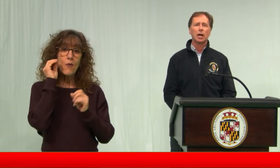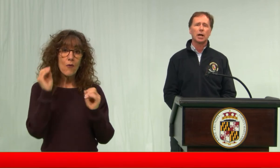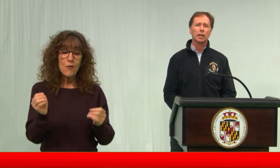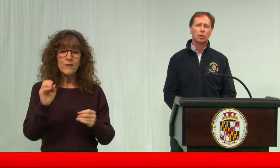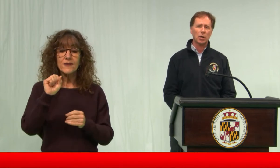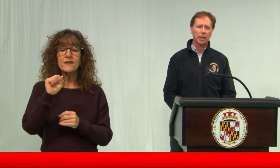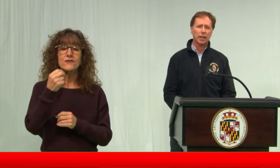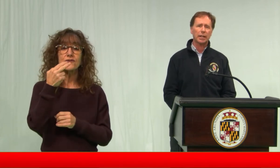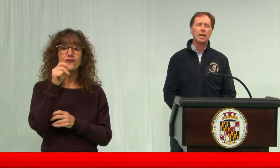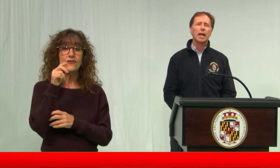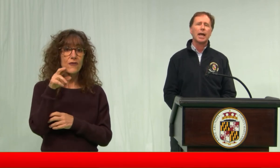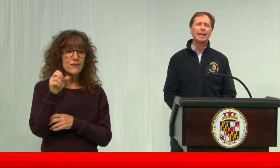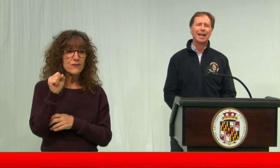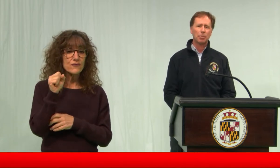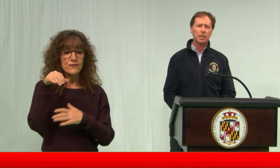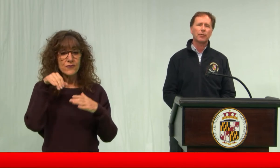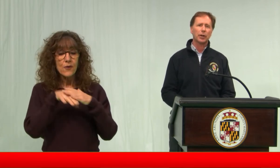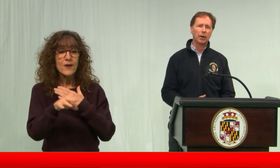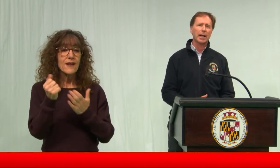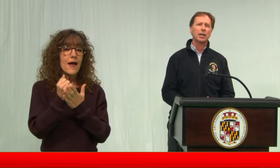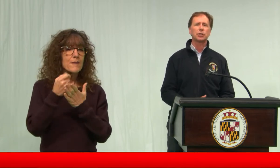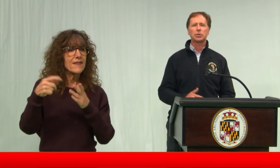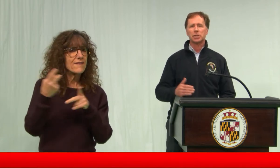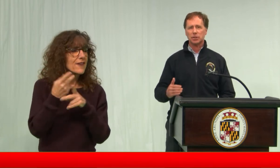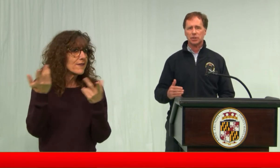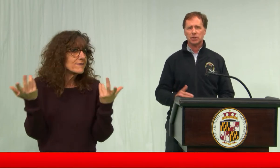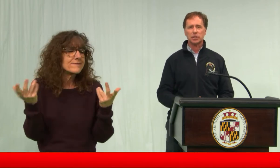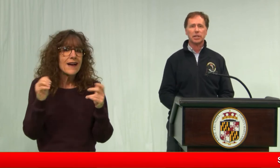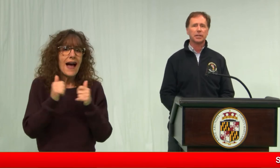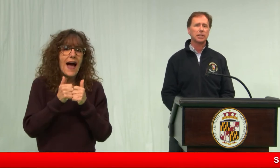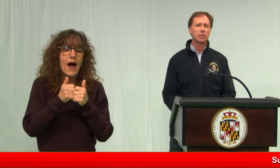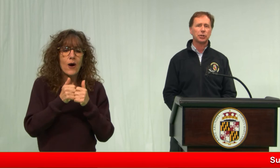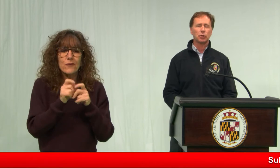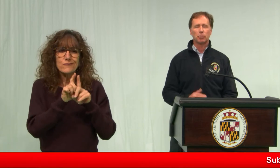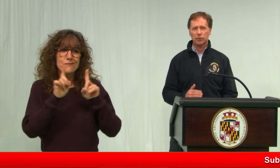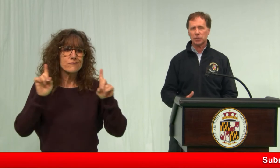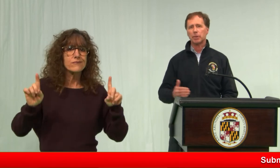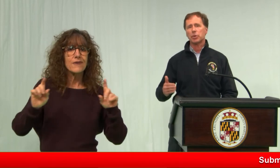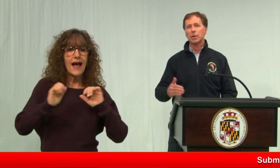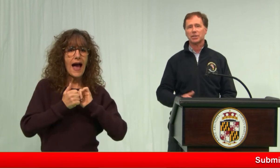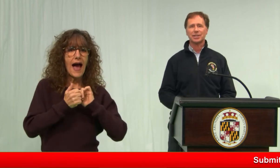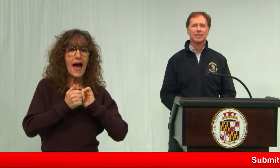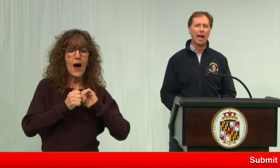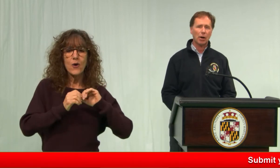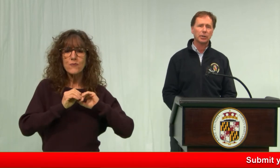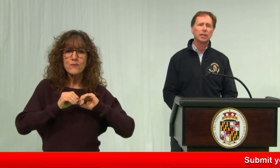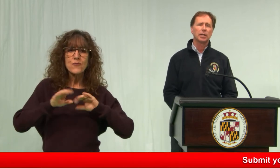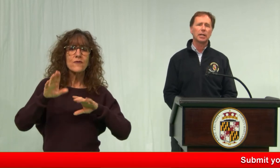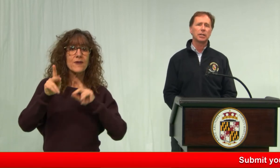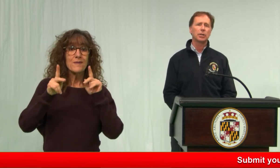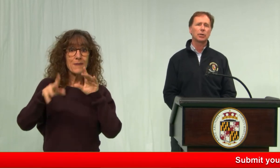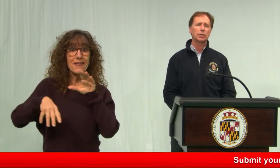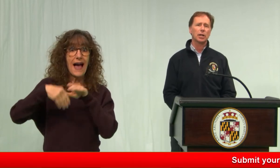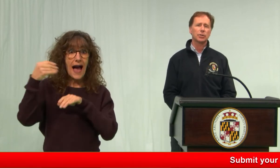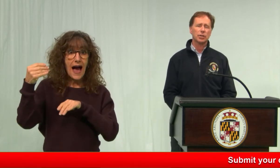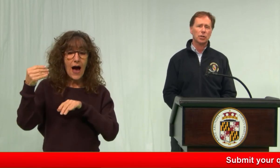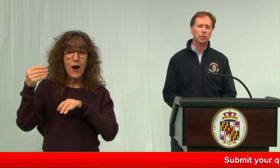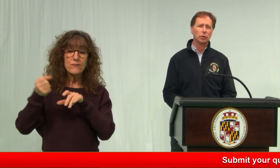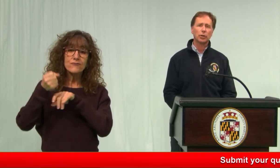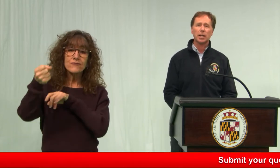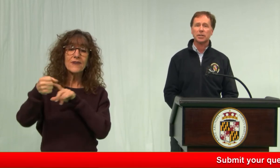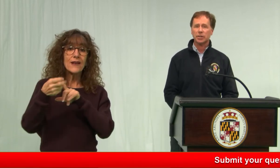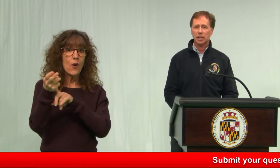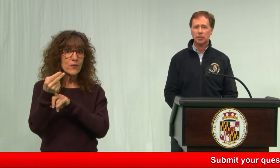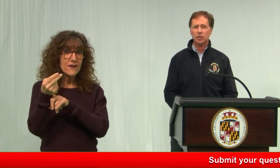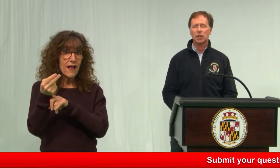shelters going in and helping them figure out how to do the distancing that they need to do, moving some of the residents out and into hotels, as